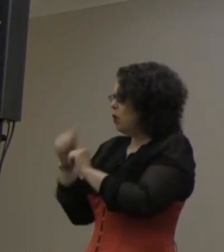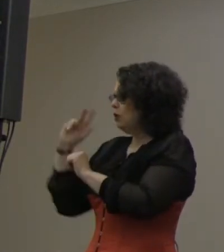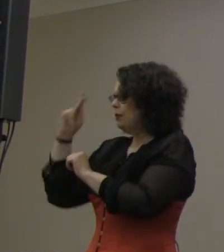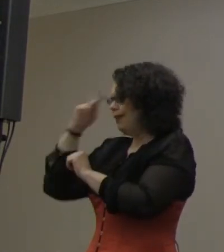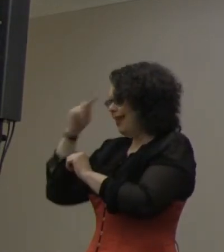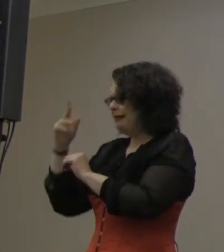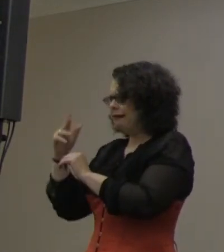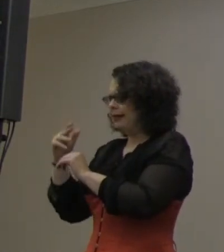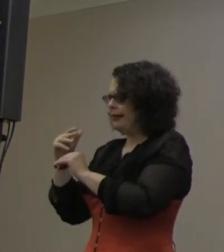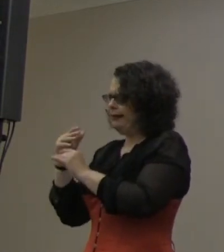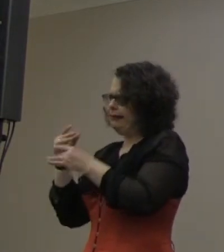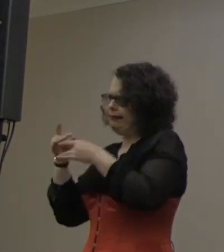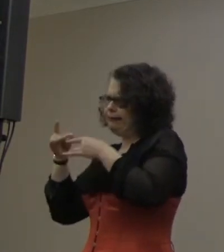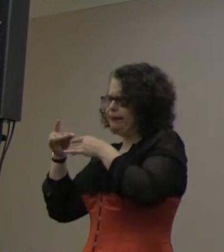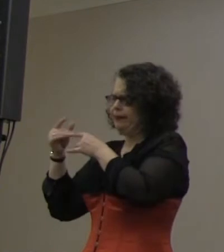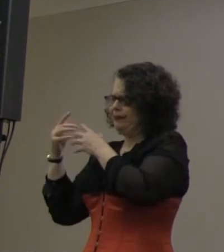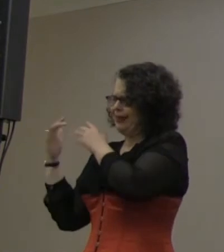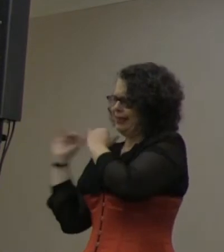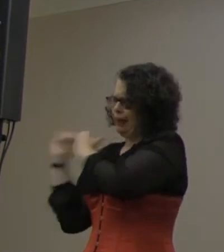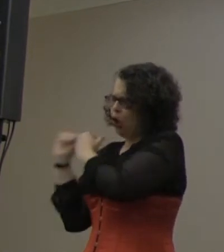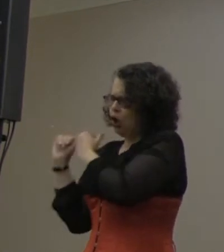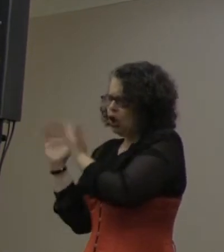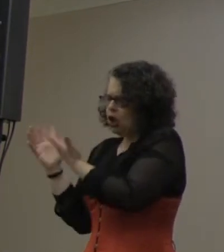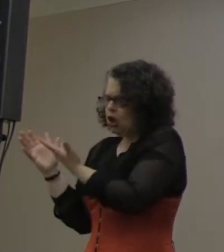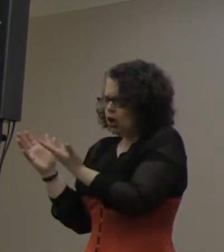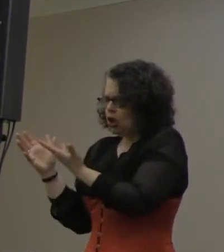politically expeditious.